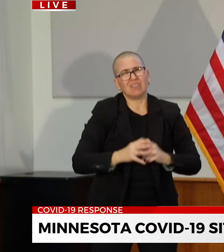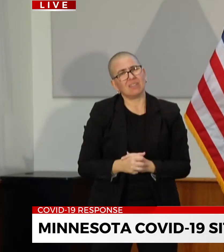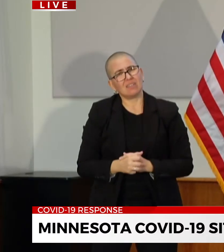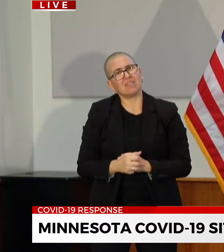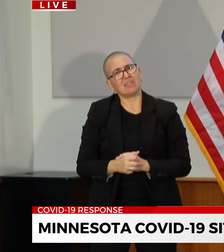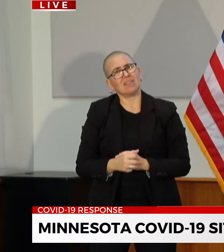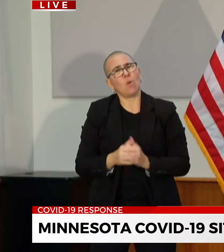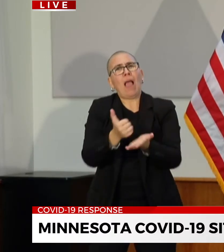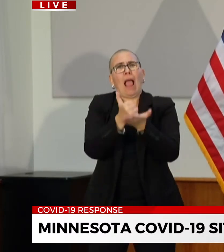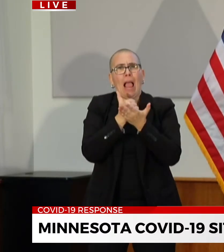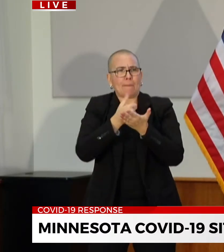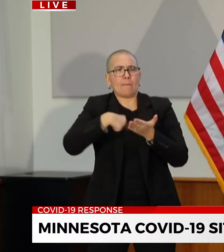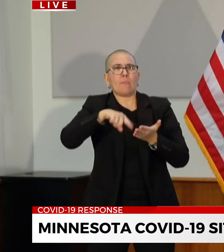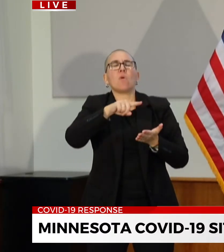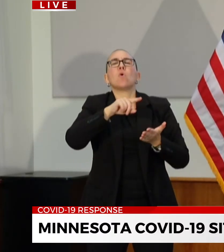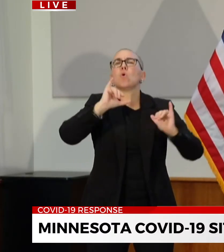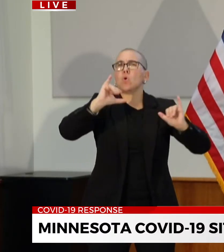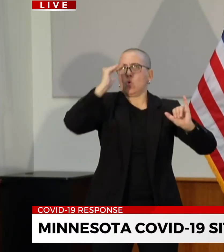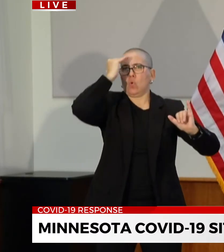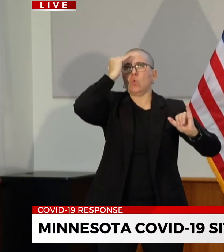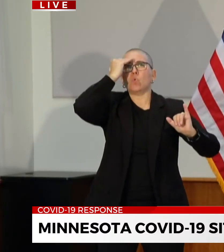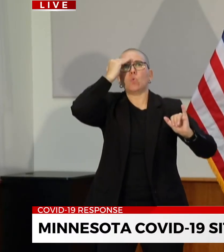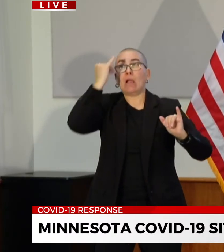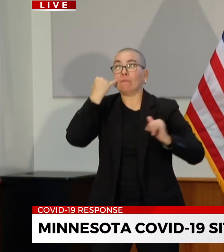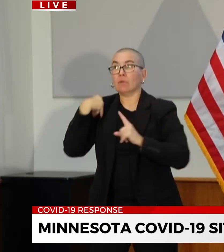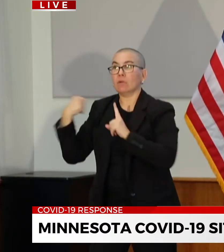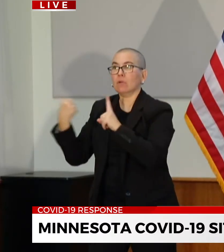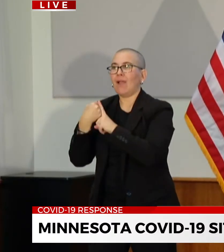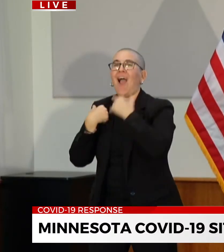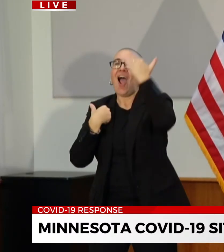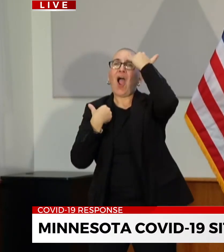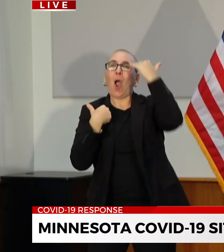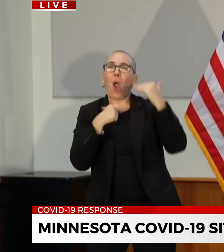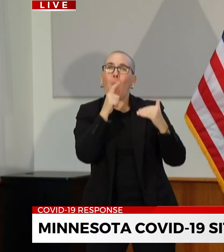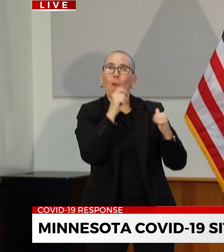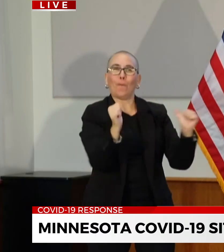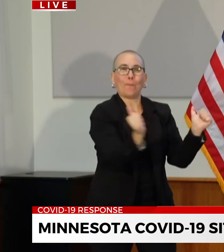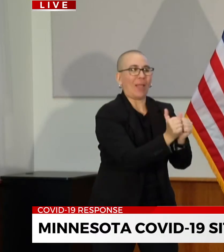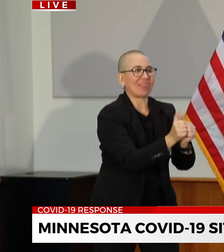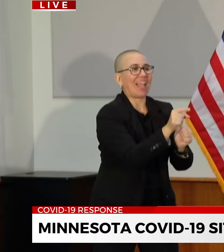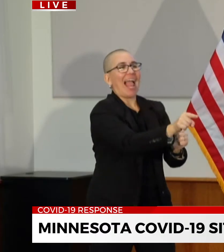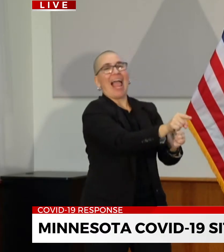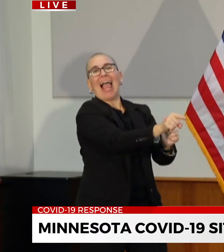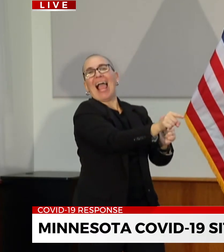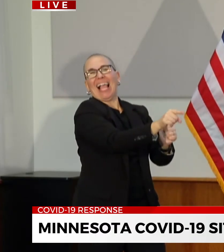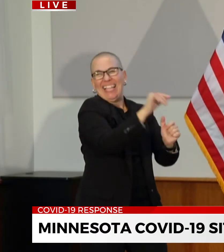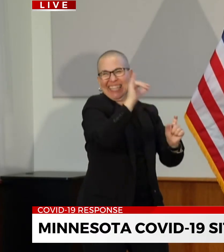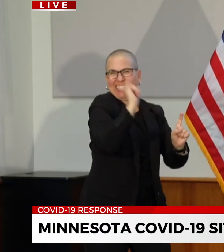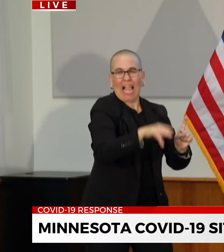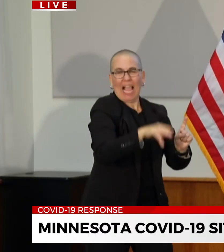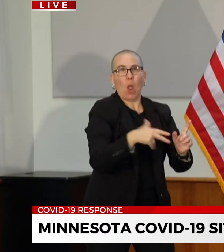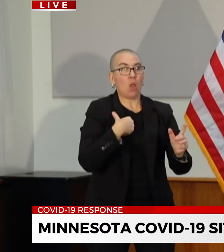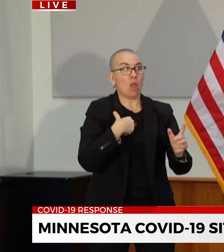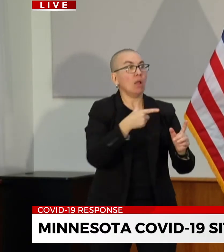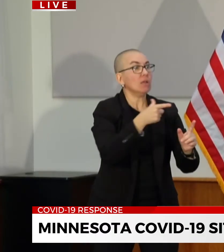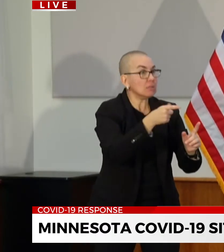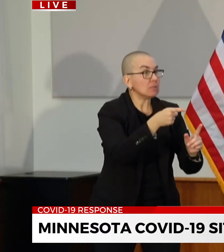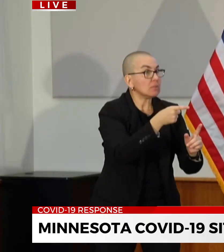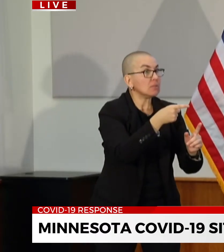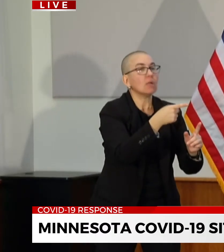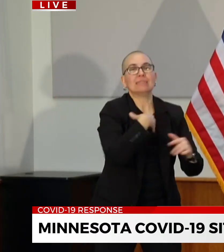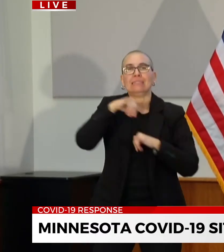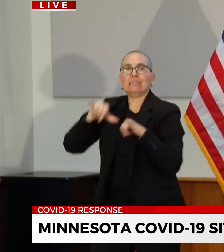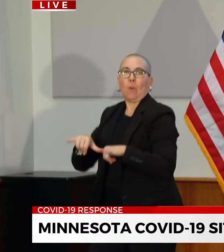to detect any transmission that might have happened, so that people can then isolate and quarantine as appropriate. But in terms of the impact